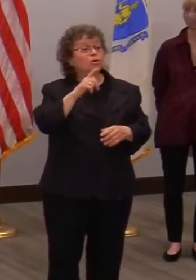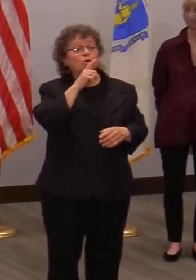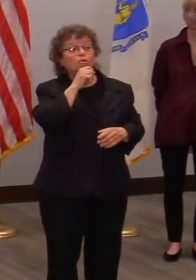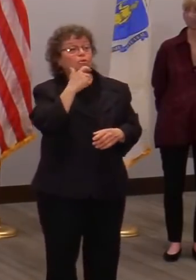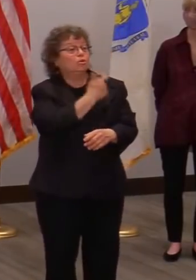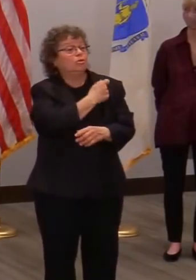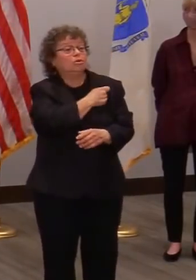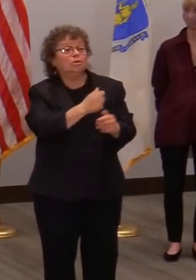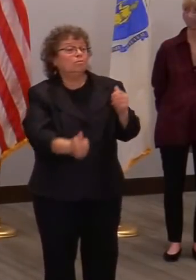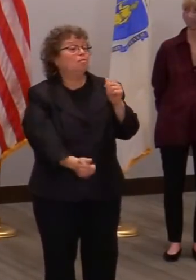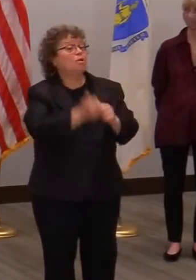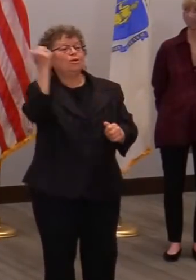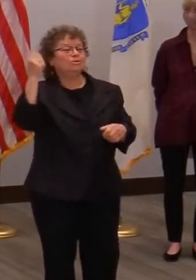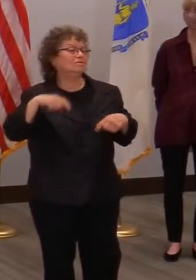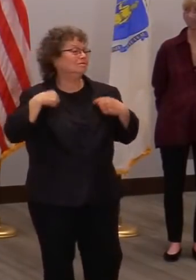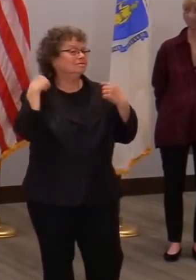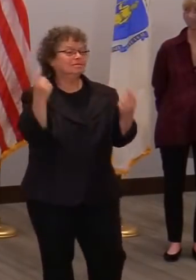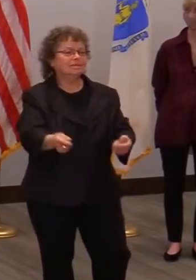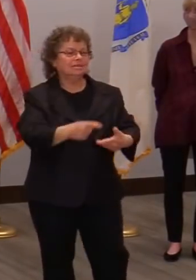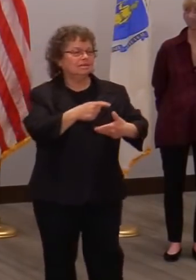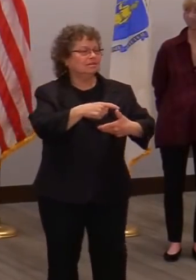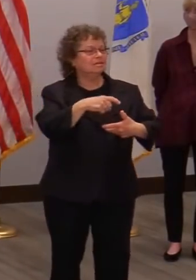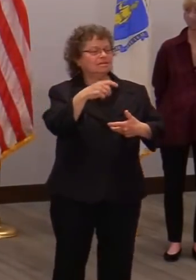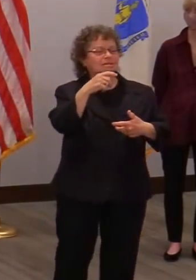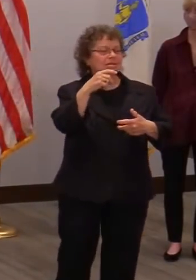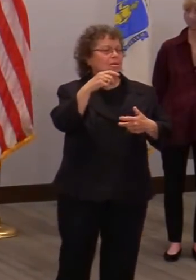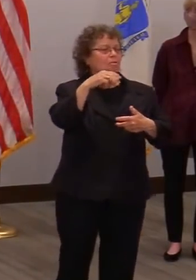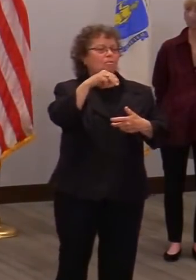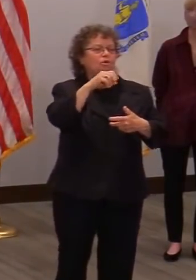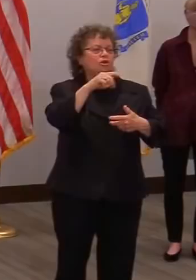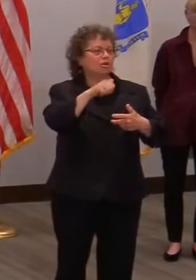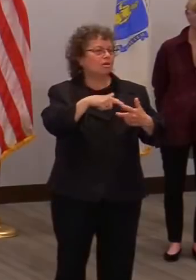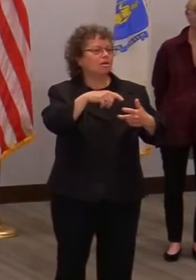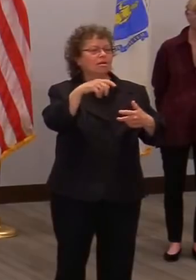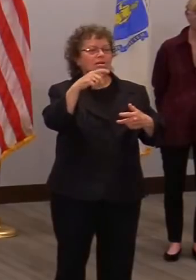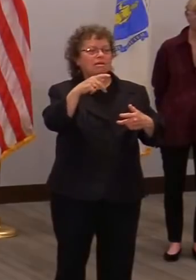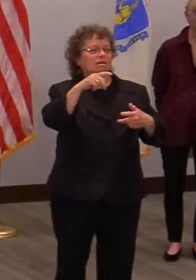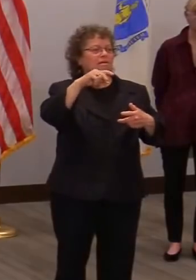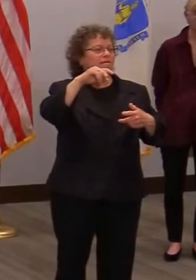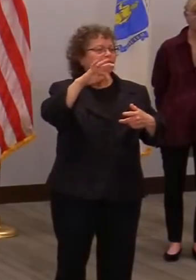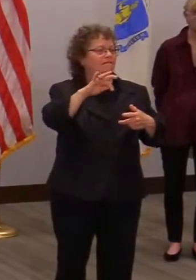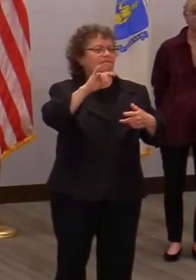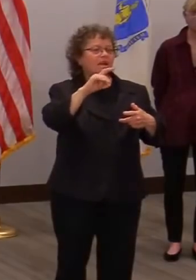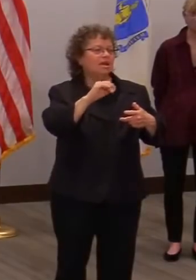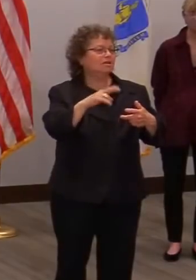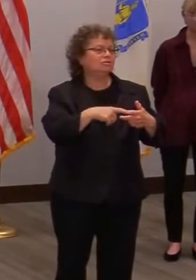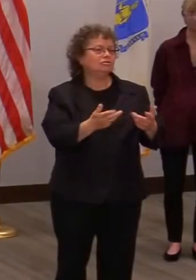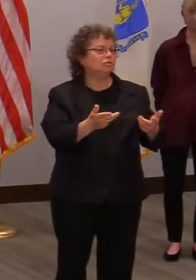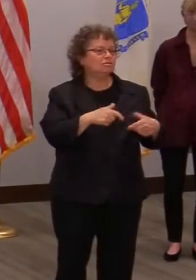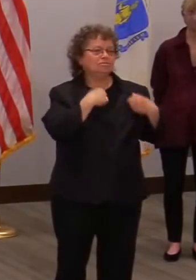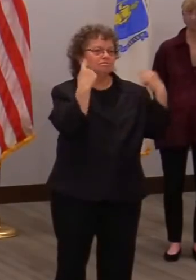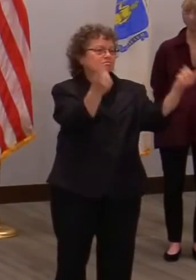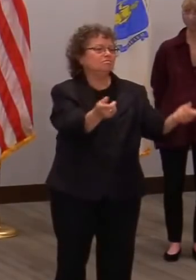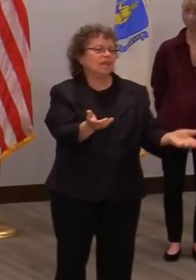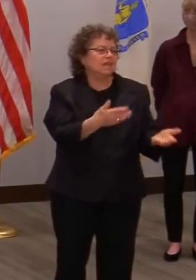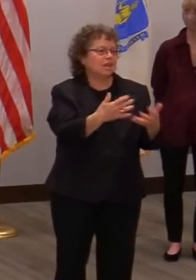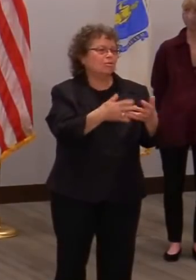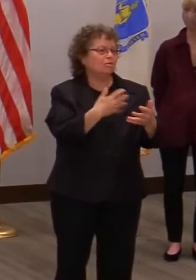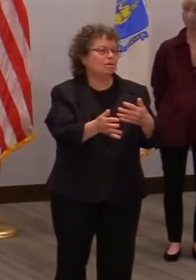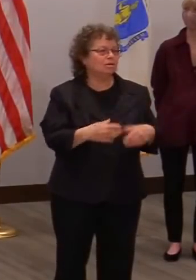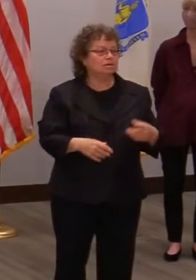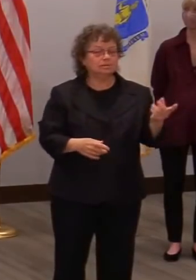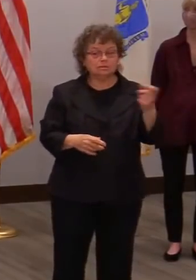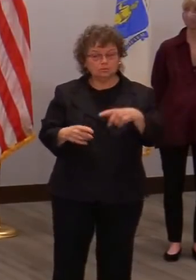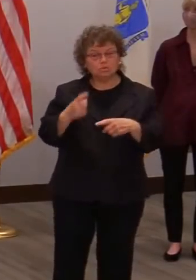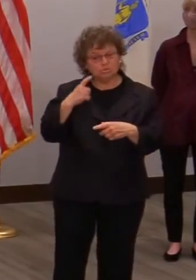Moderna. Governor, can we get But your, it's can we get your gut different. You just said reaction? it's like 2-3 weeks, did you just say, that for pre-registration that you